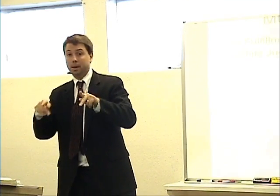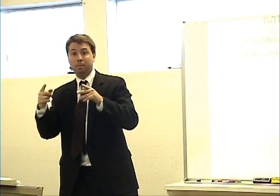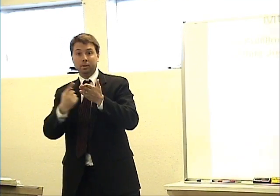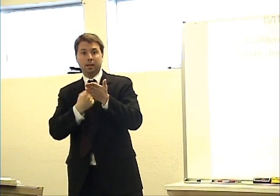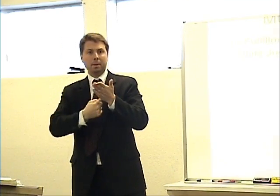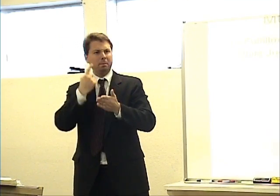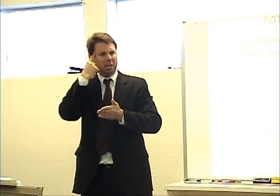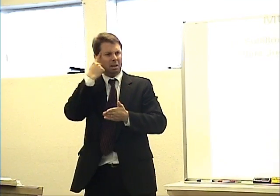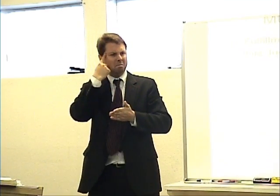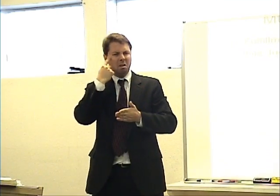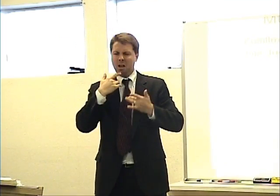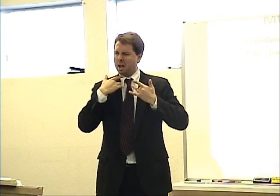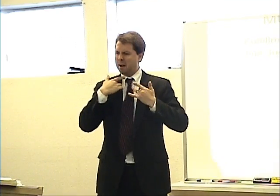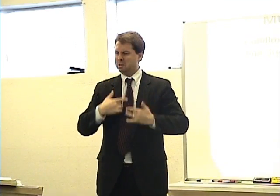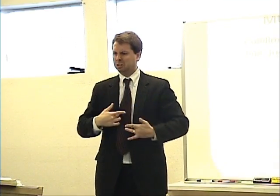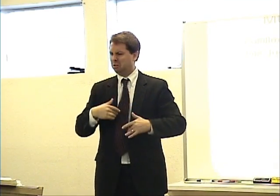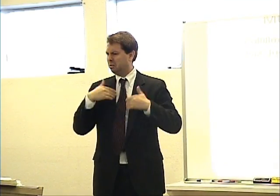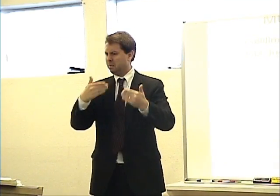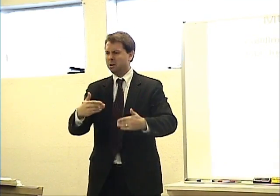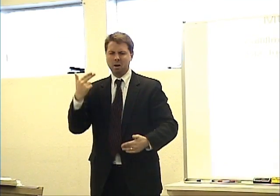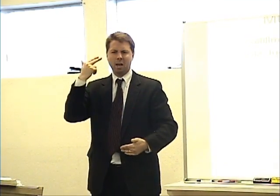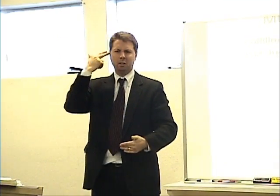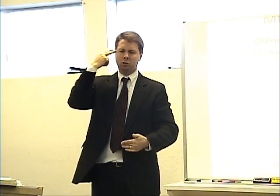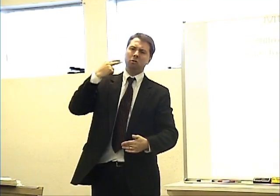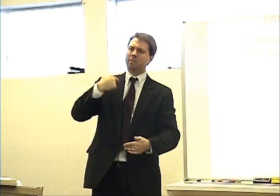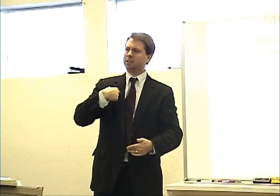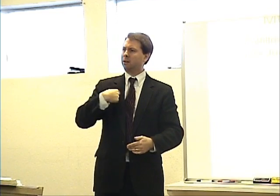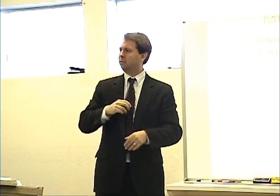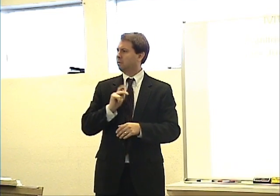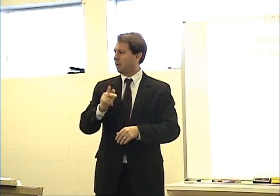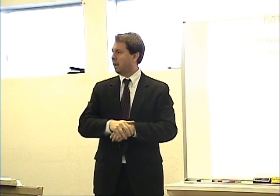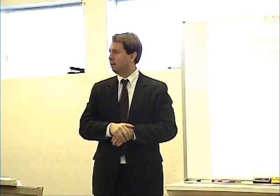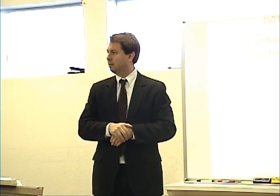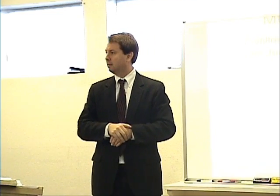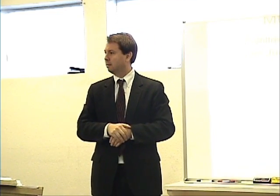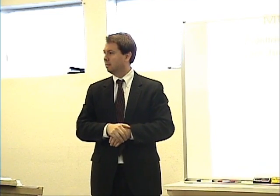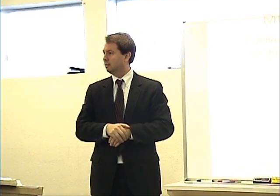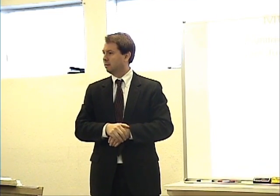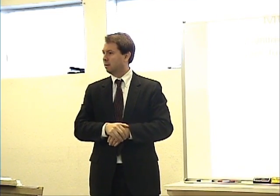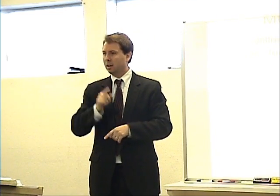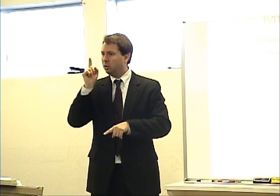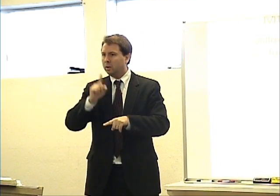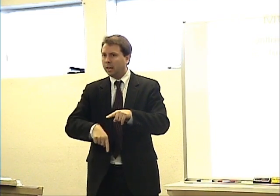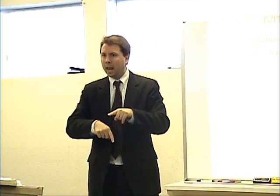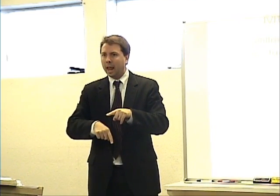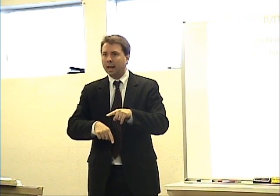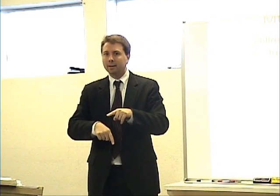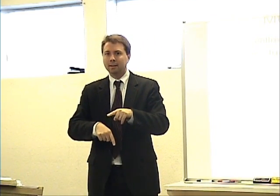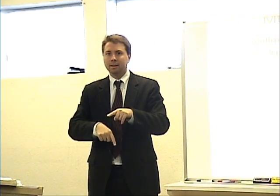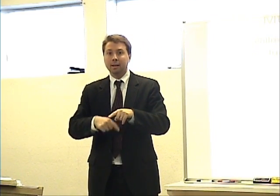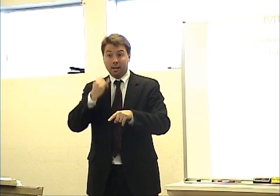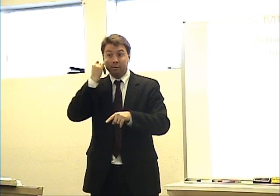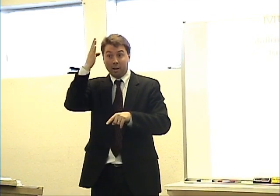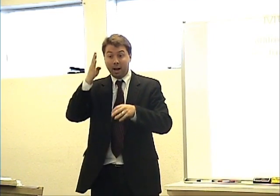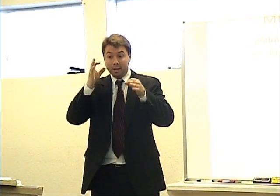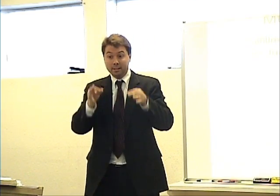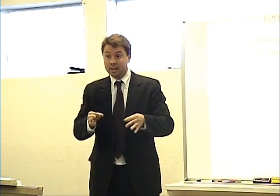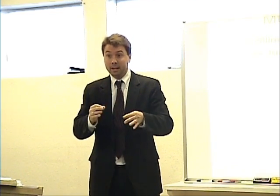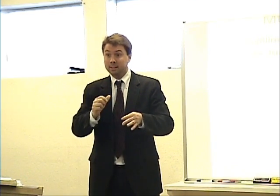People sometimes think, I'm discouraged. Let me go ahead and shoot myself. Okay? You can't. If God decides